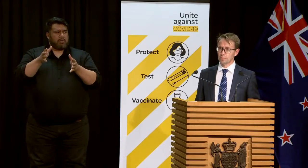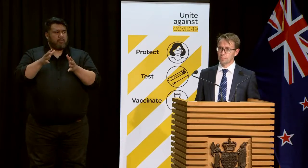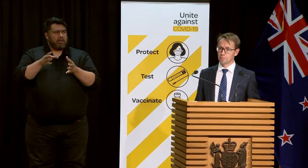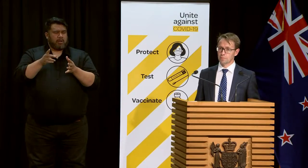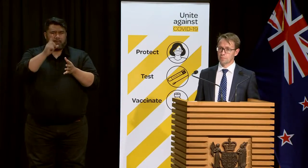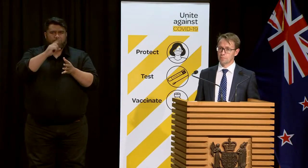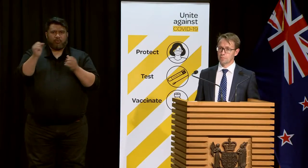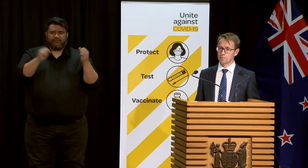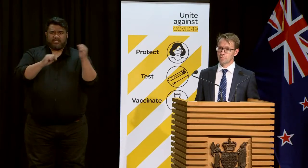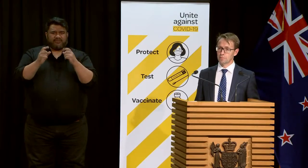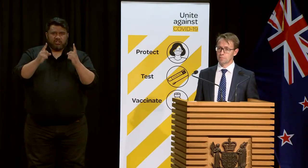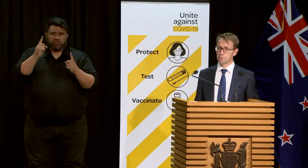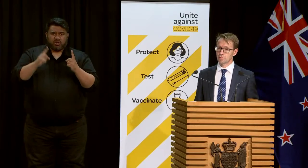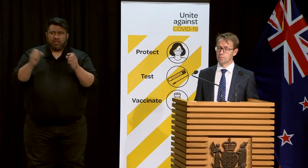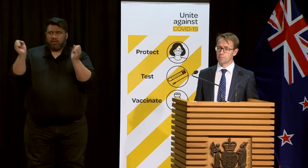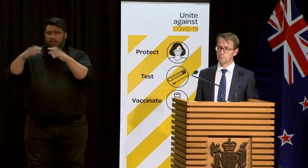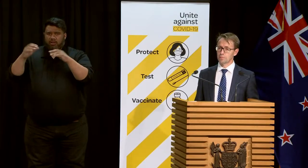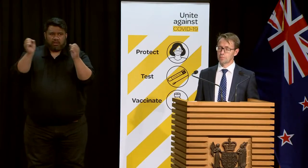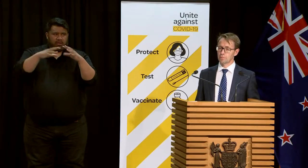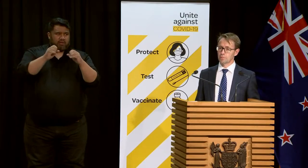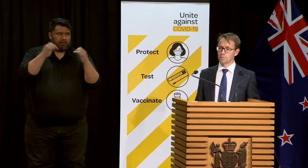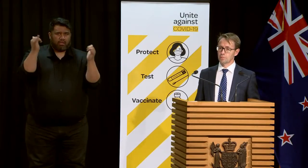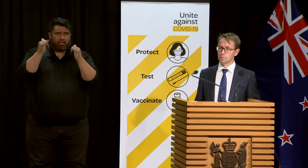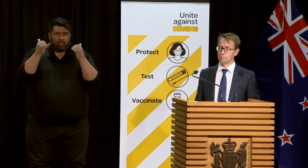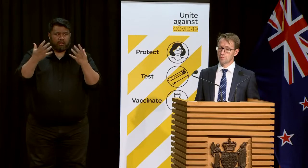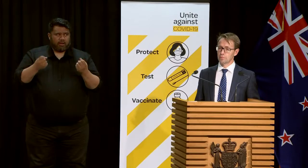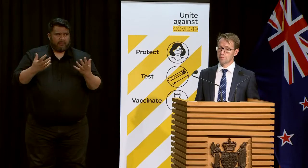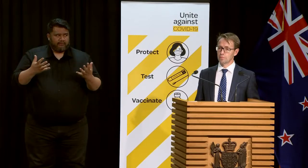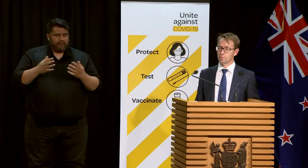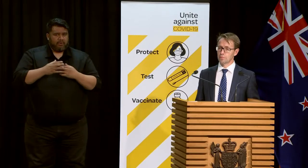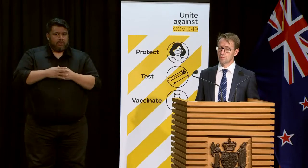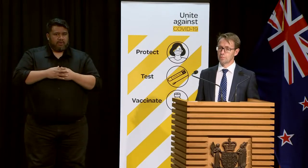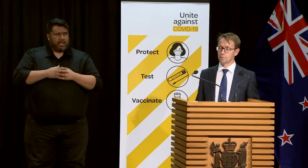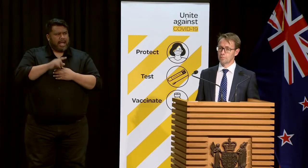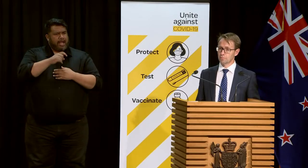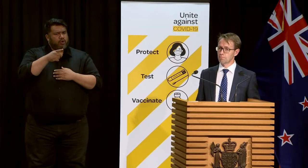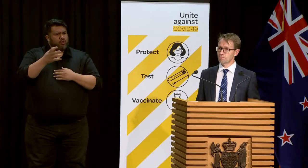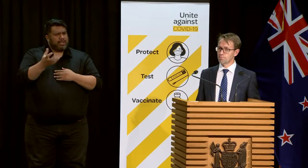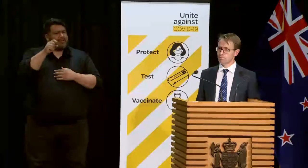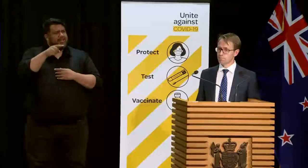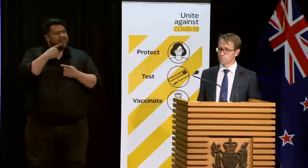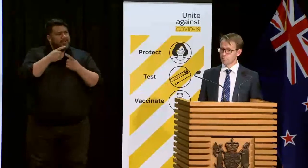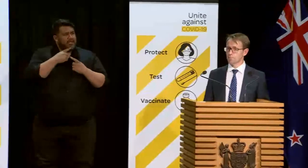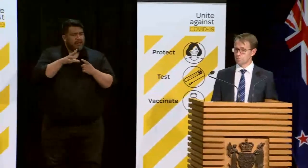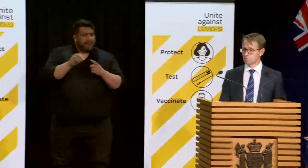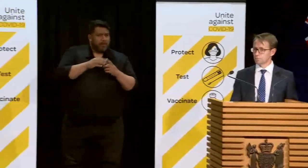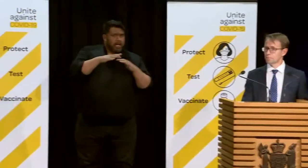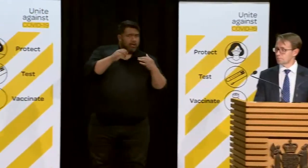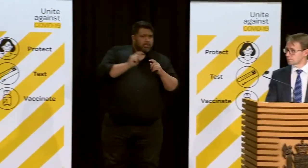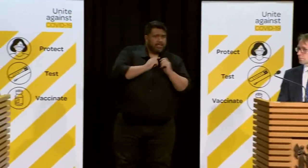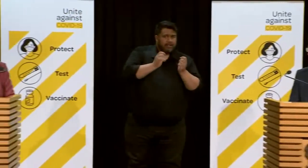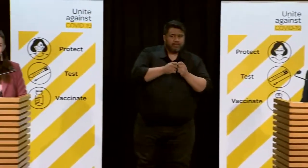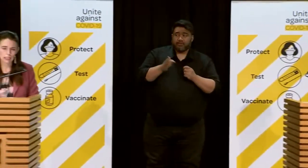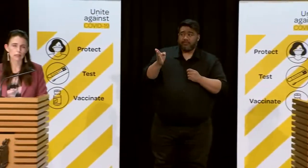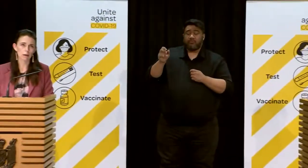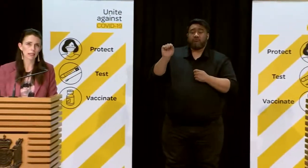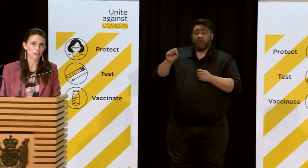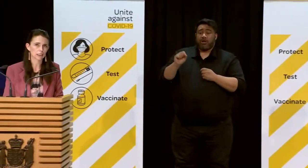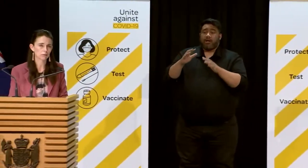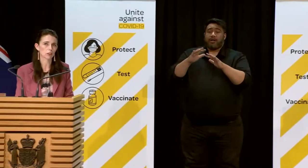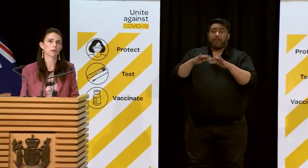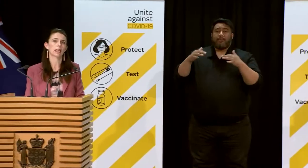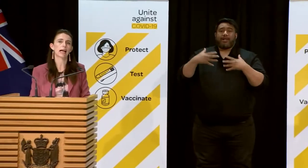each other's places. In what form? How has that information been coming to you? Has that been through the public health teams at the front? Yeah. Public health team. What is it? Yeah,